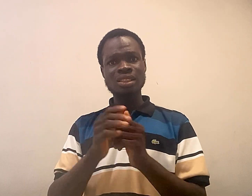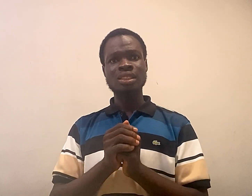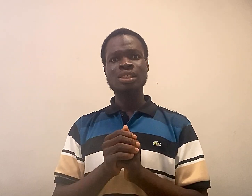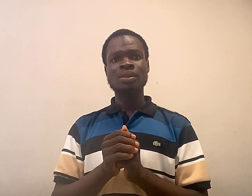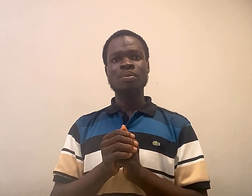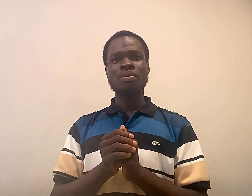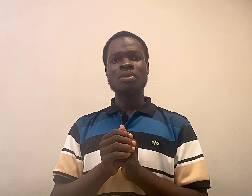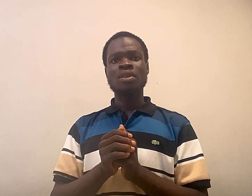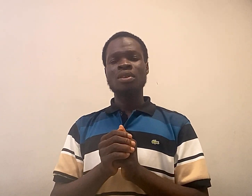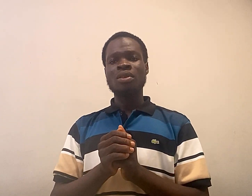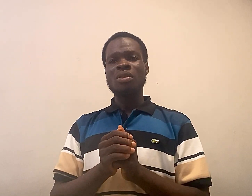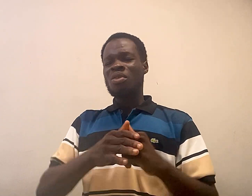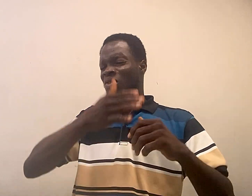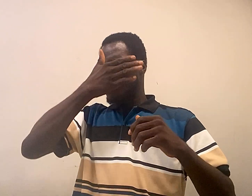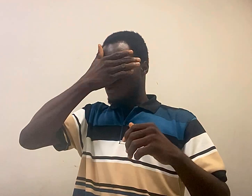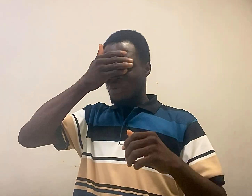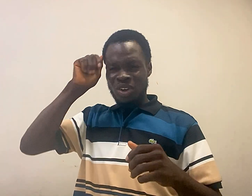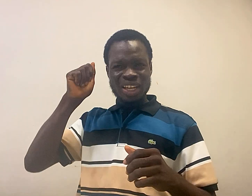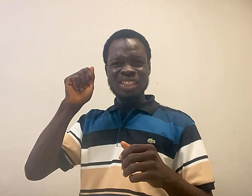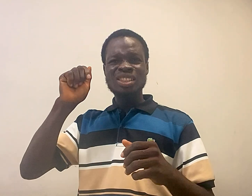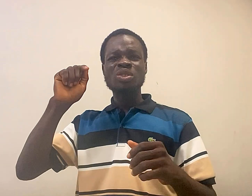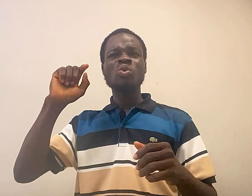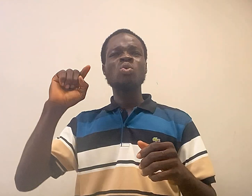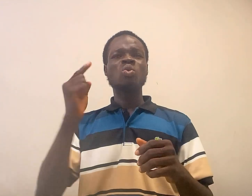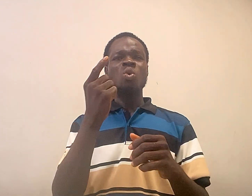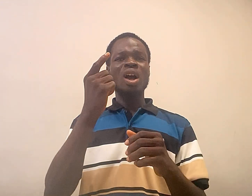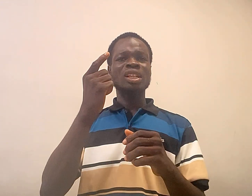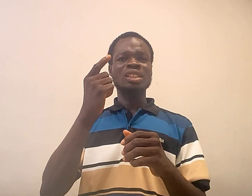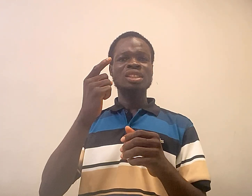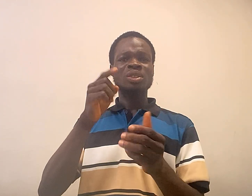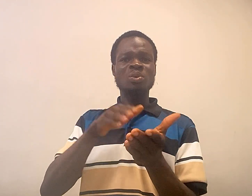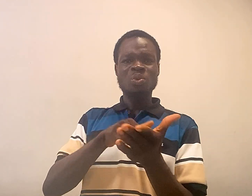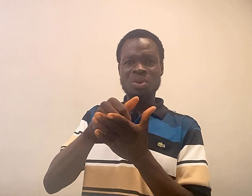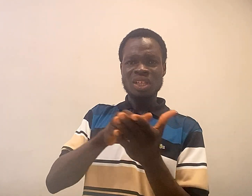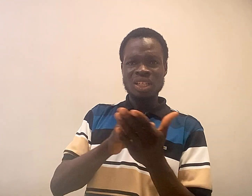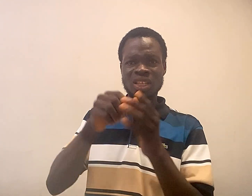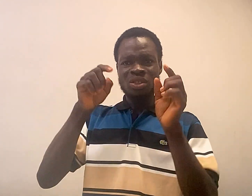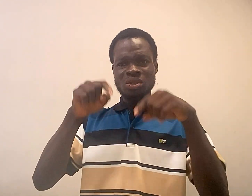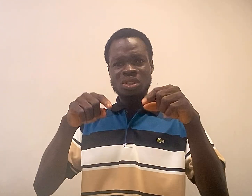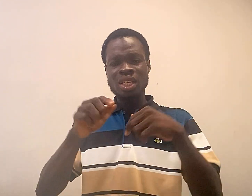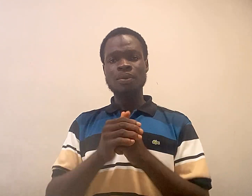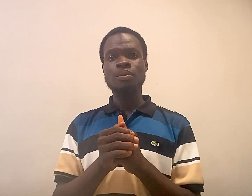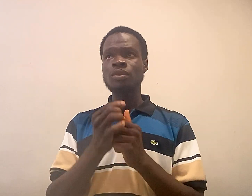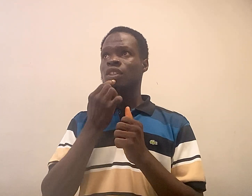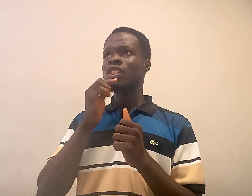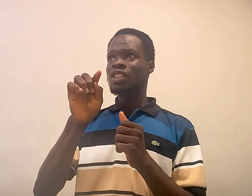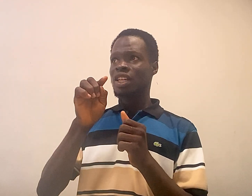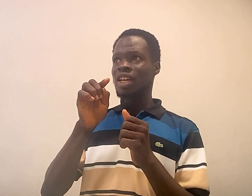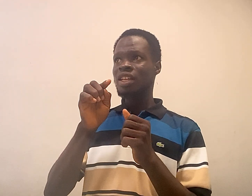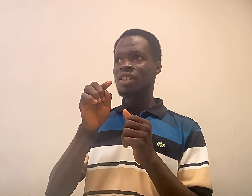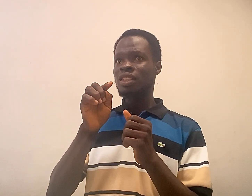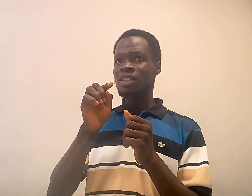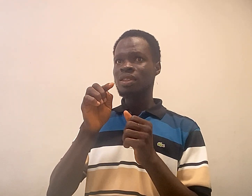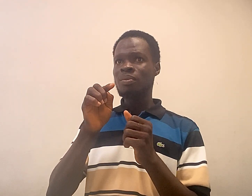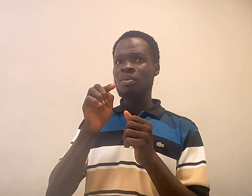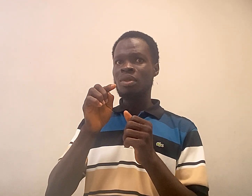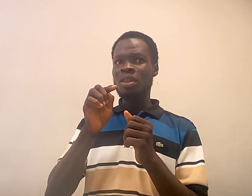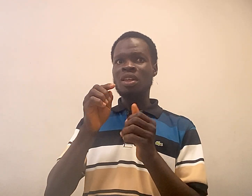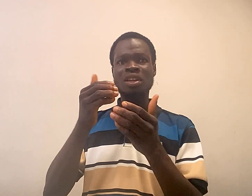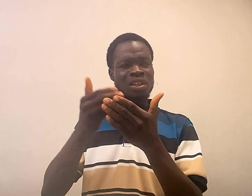out one weakness today. Say nothing the next time you're triggered. Wake up an hour earlier